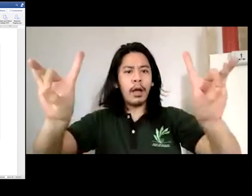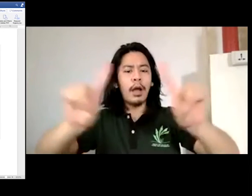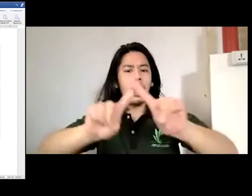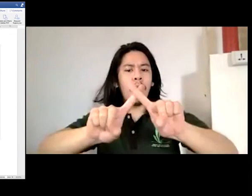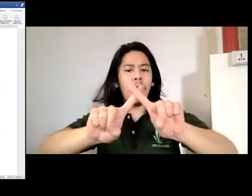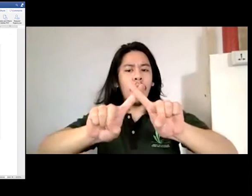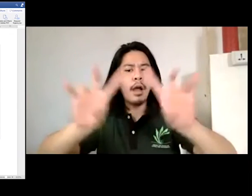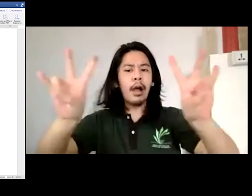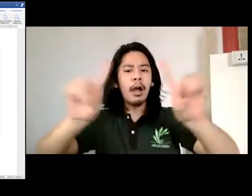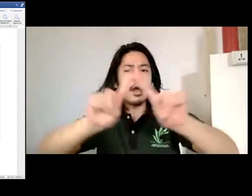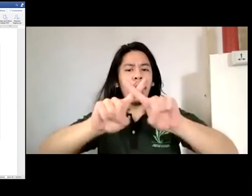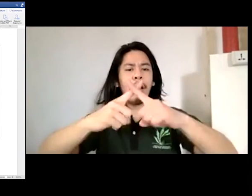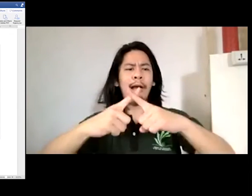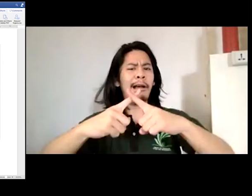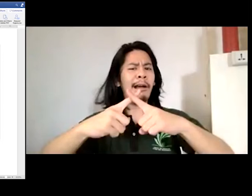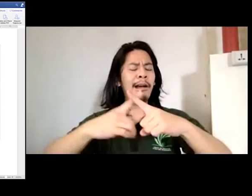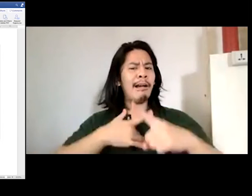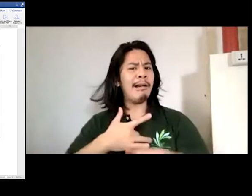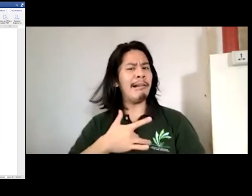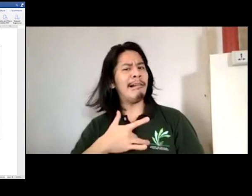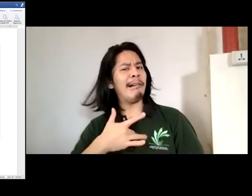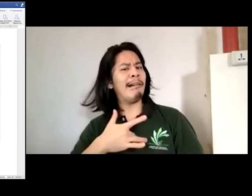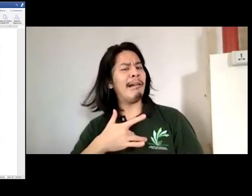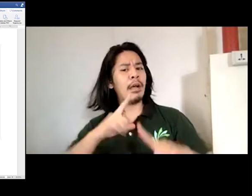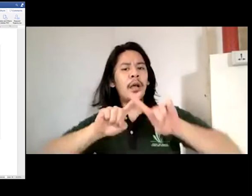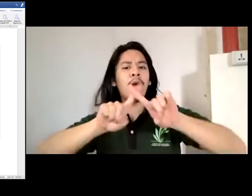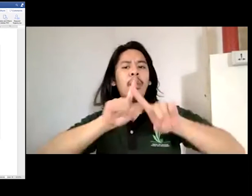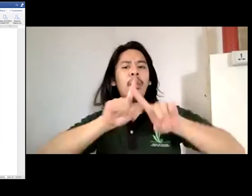up, orientation pointing down, or